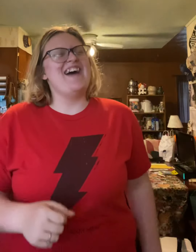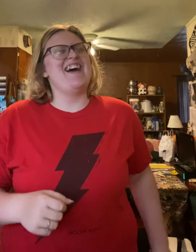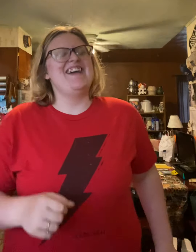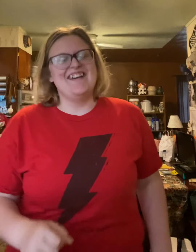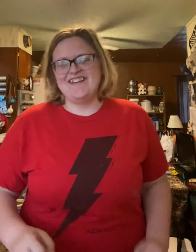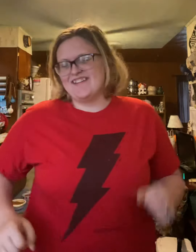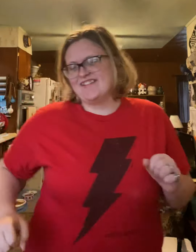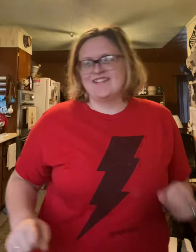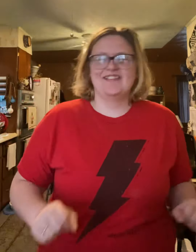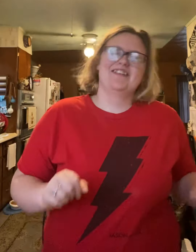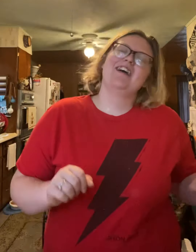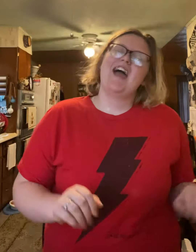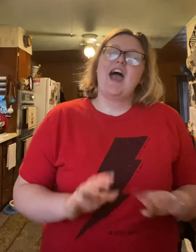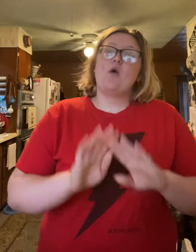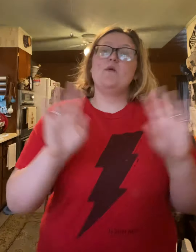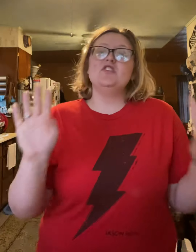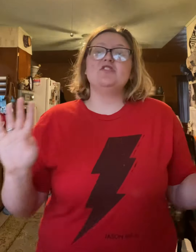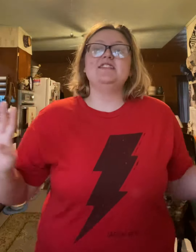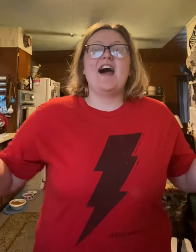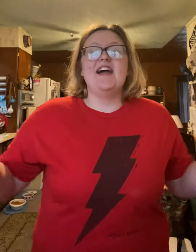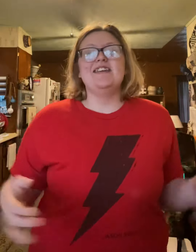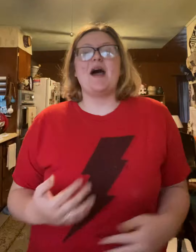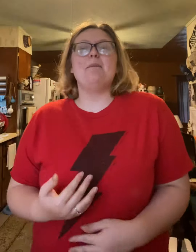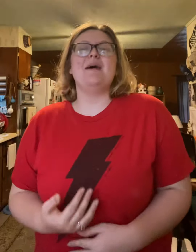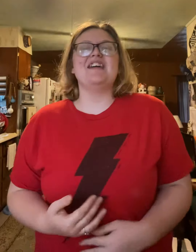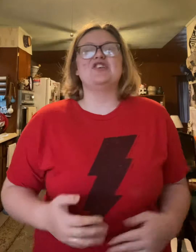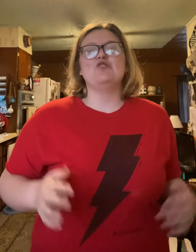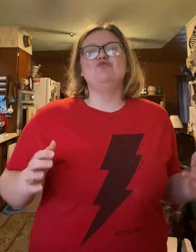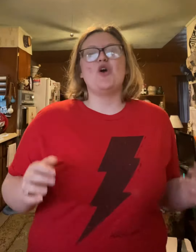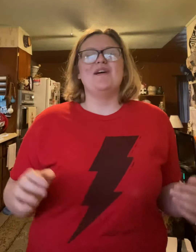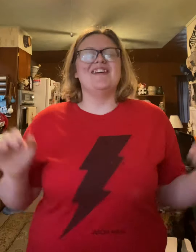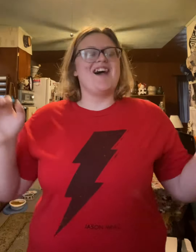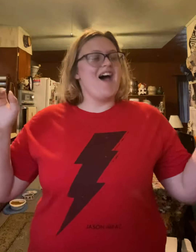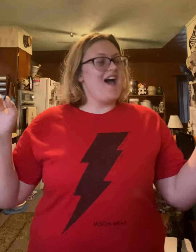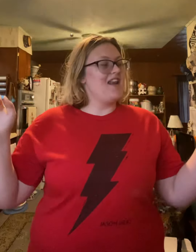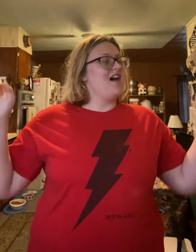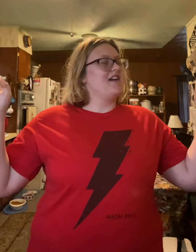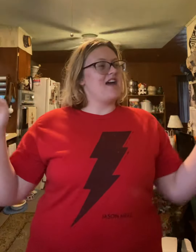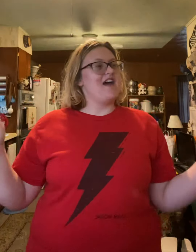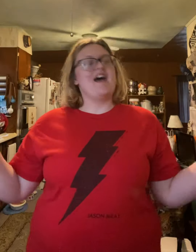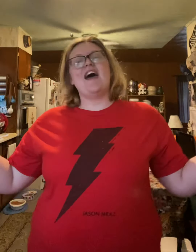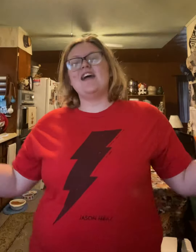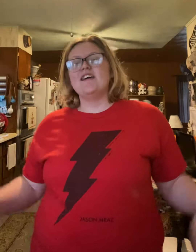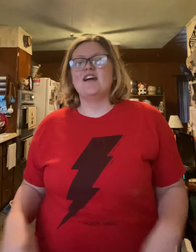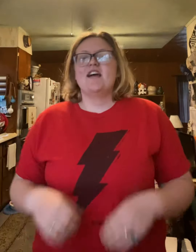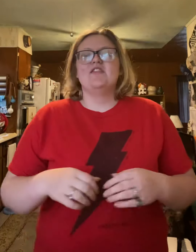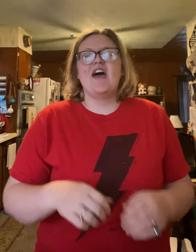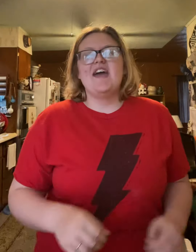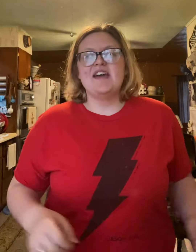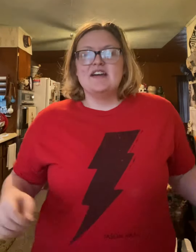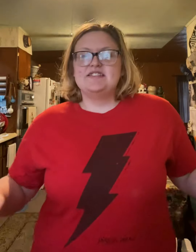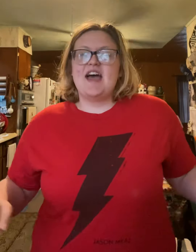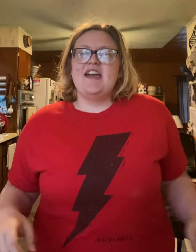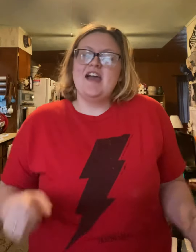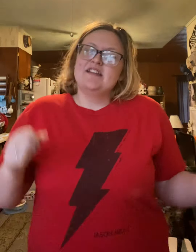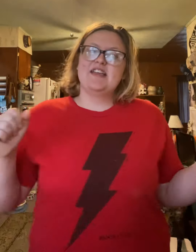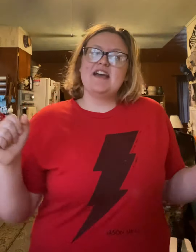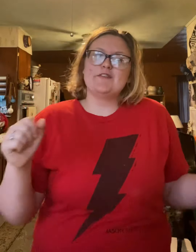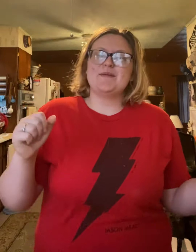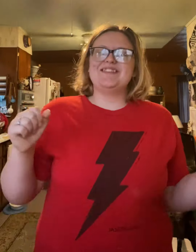ay. And when you're done, I'll make you do it all again. They say, dance for me, dance